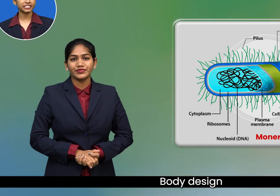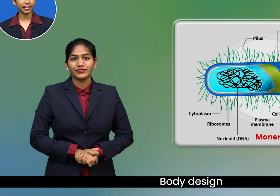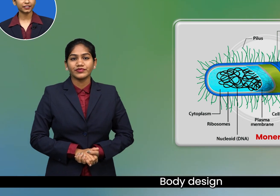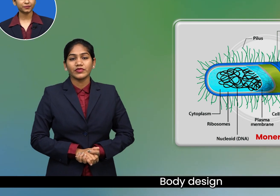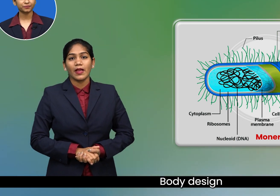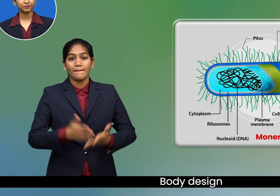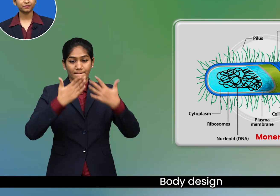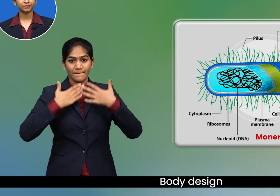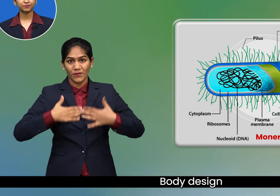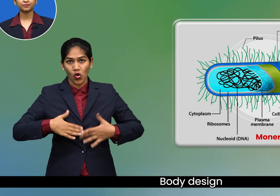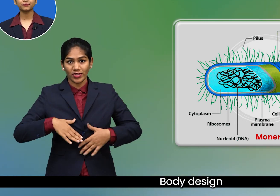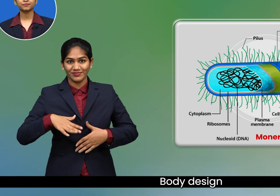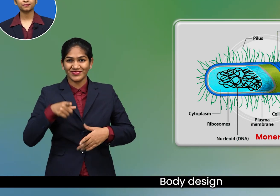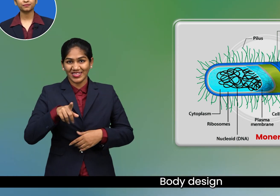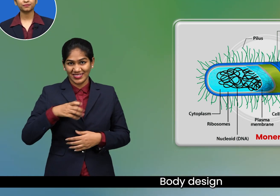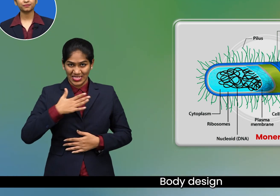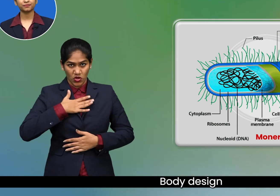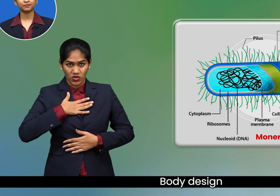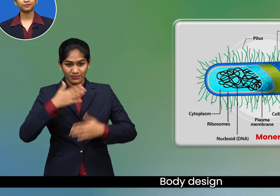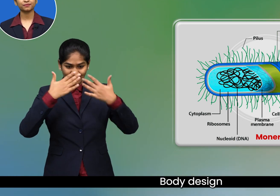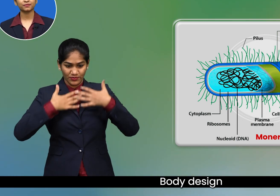Body design.